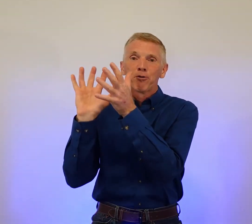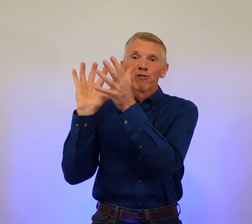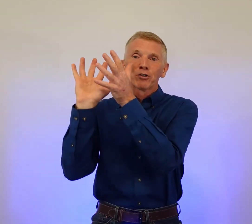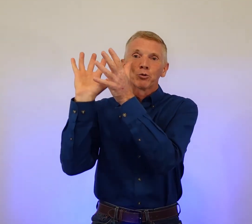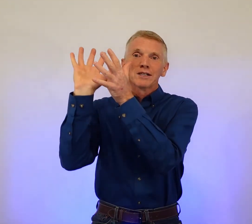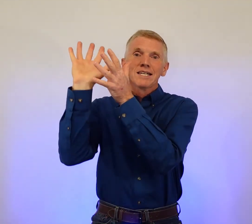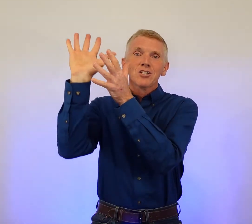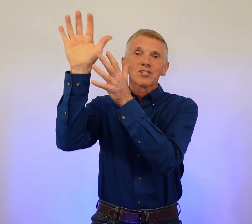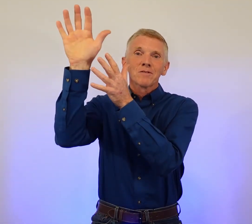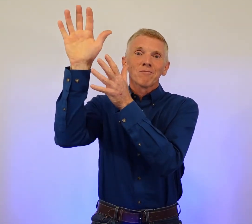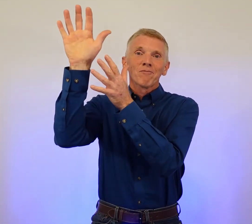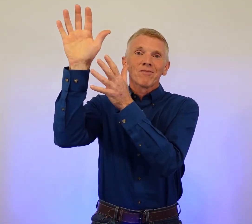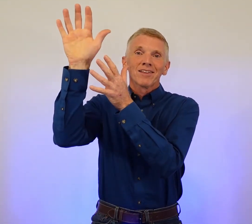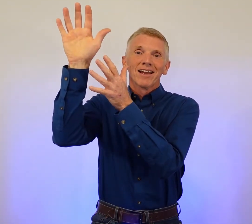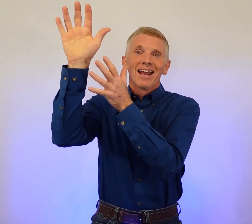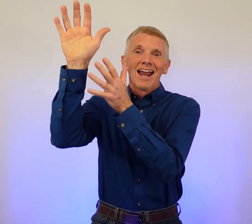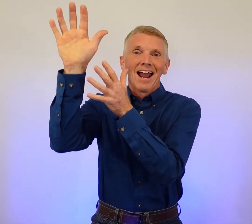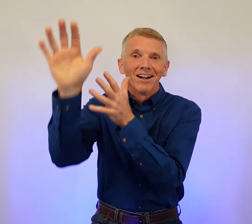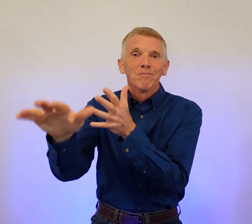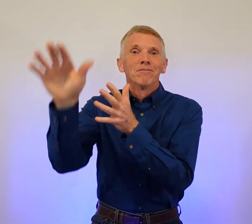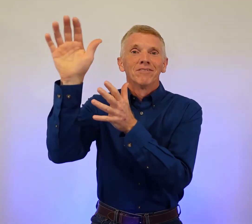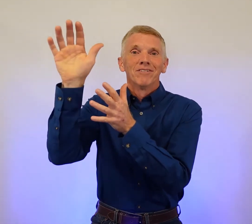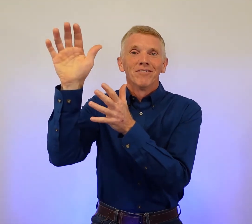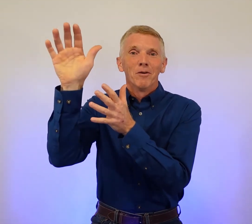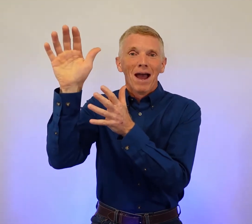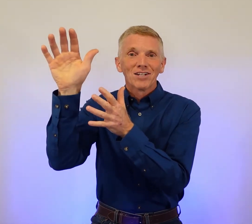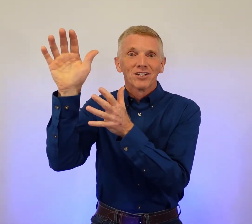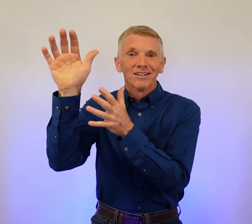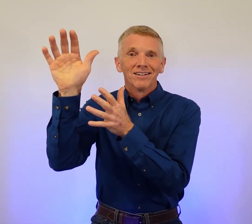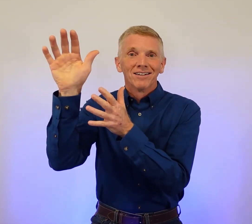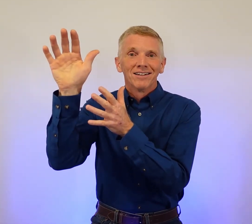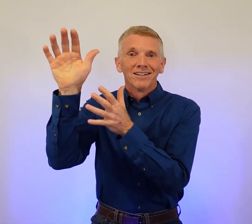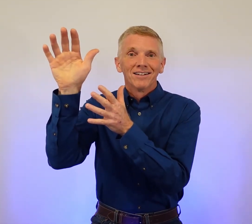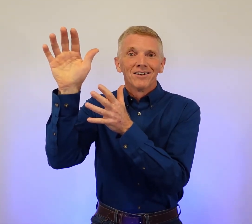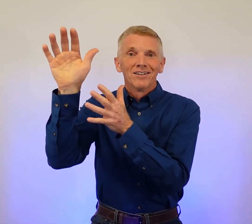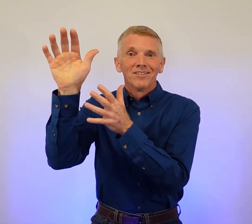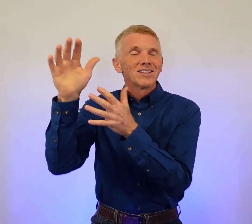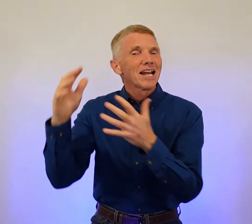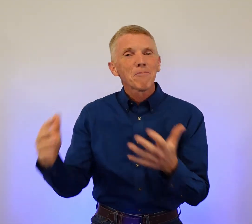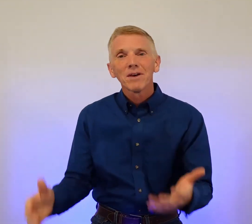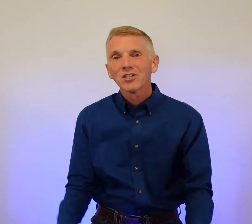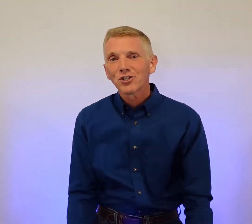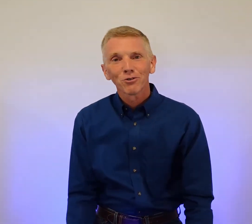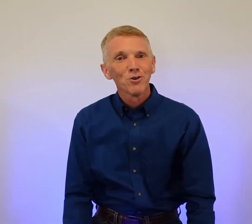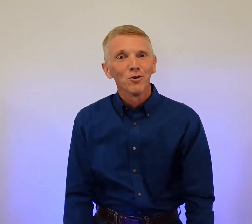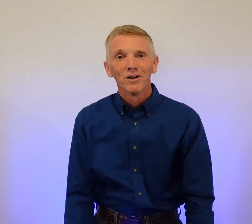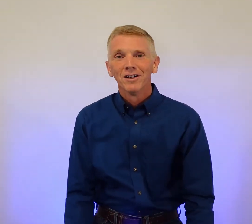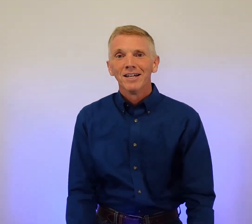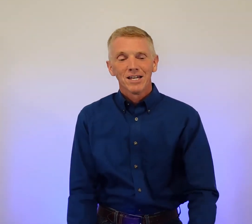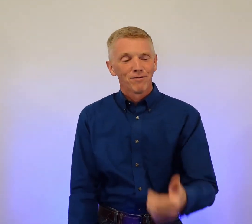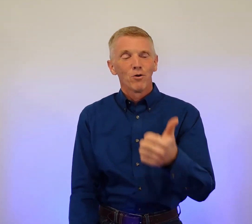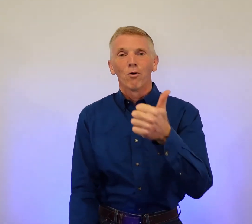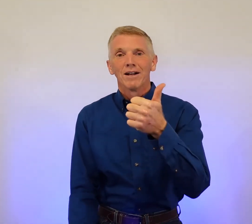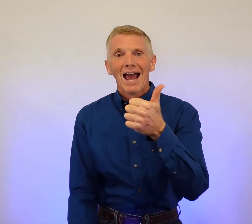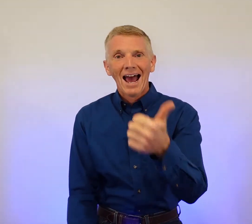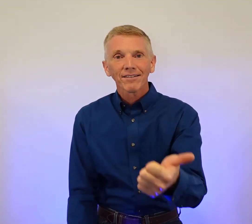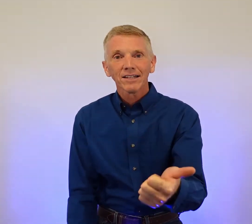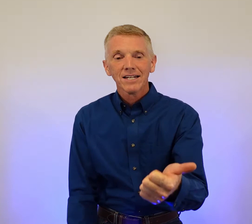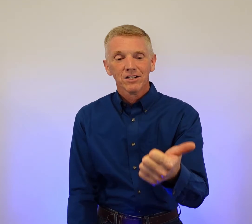perfect release and the basket. The same thing is true if you're an athlete, you're